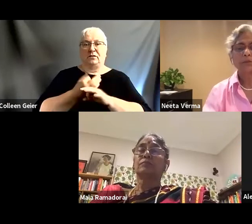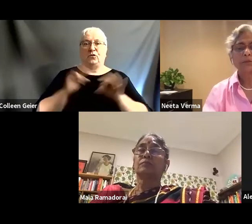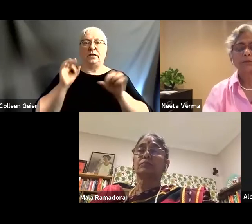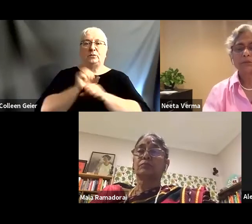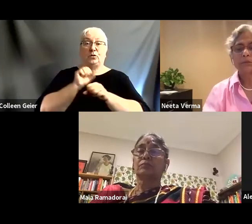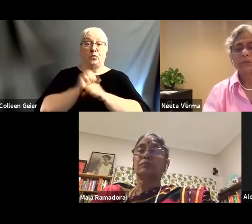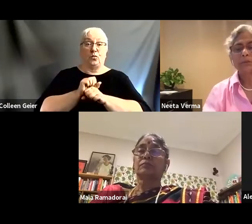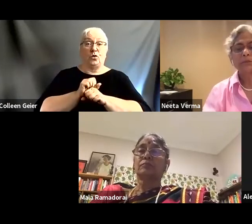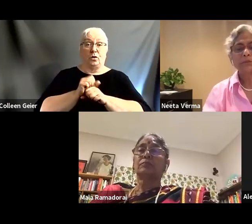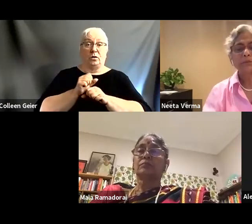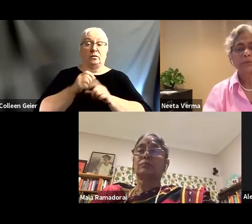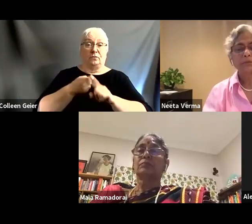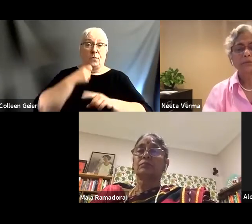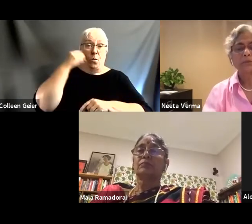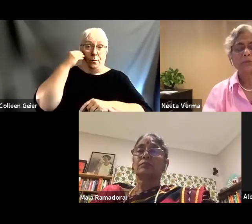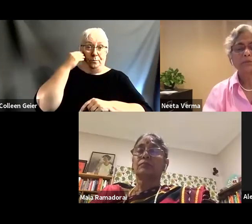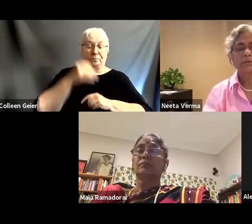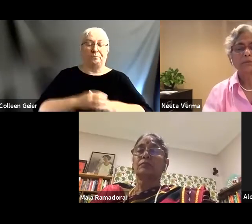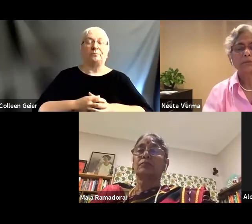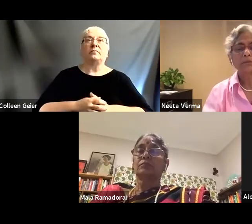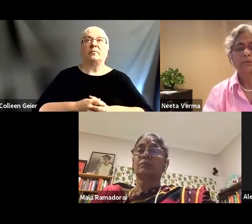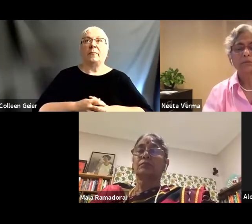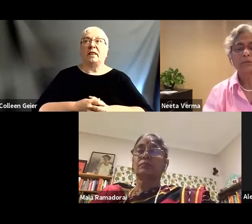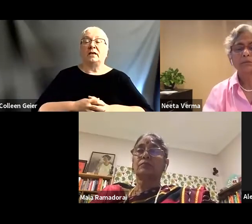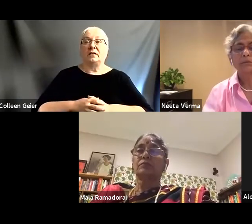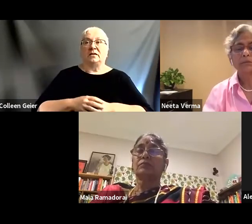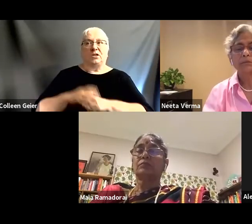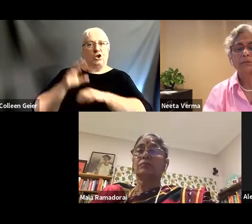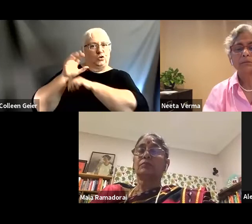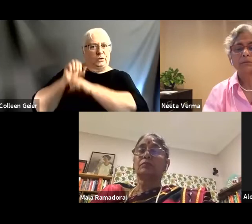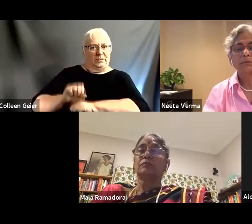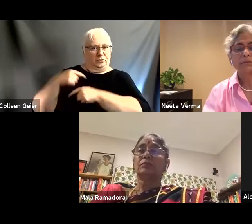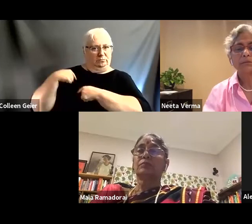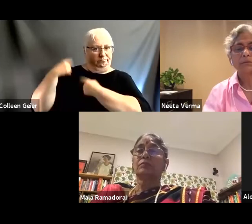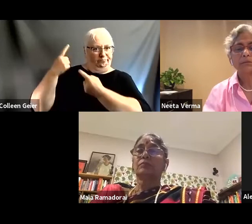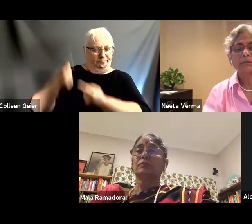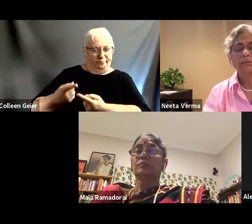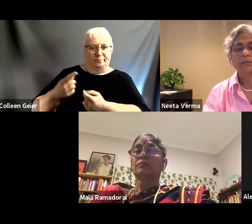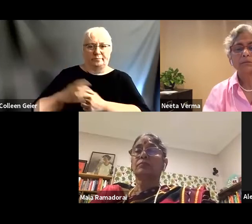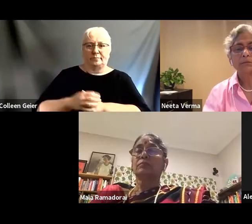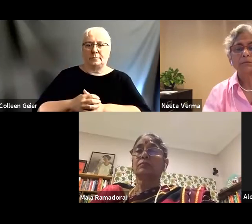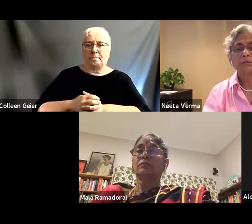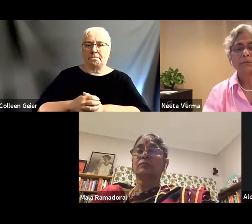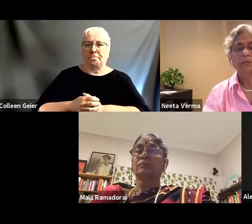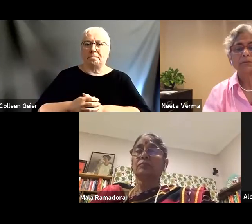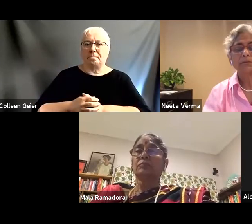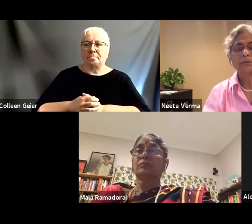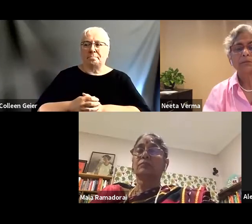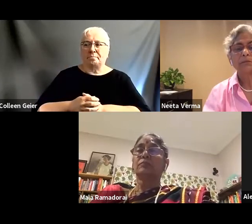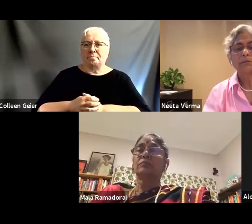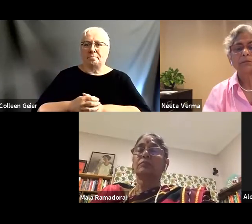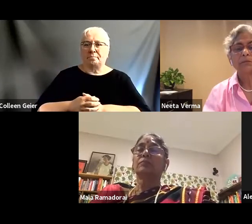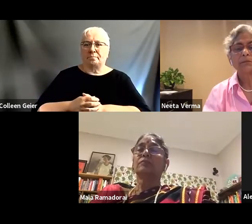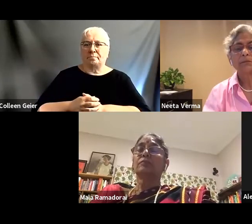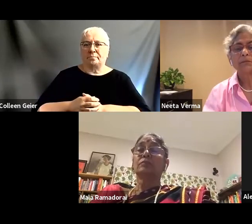and the freedom to work from home. Traditionally, what has been the answer,